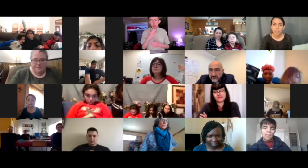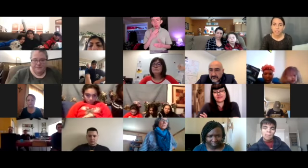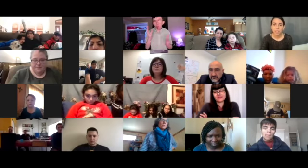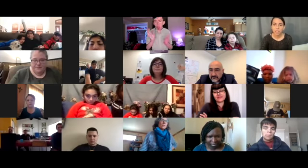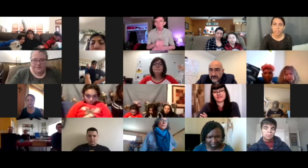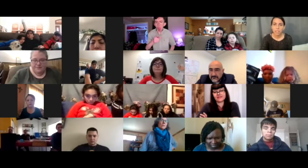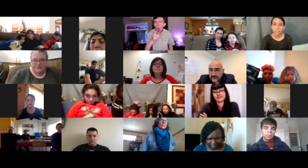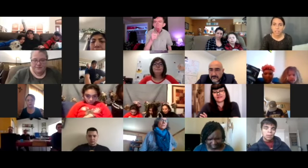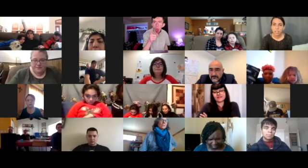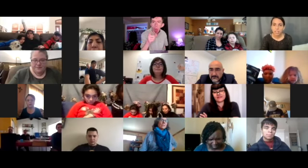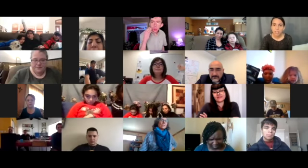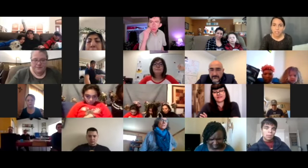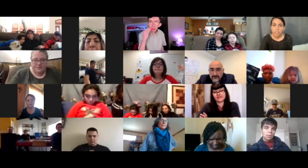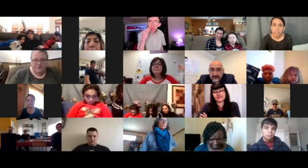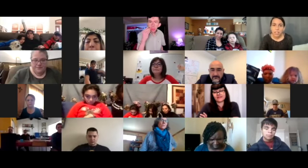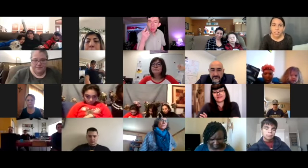Okay. Oh, okay, share the